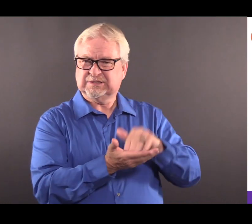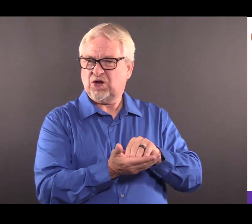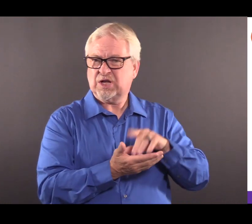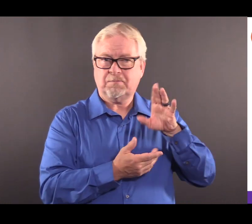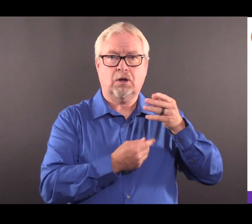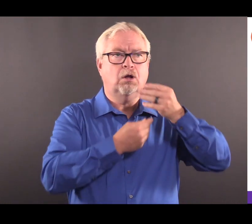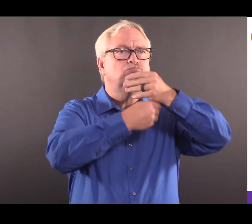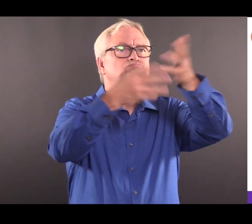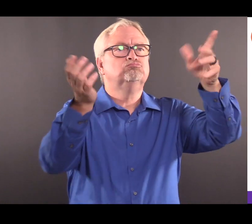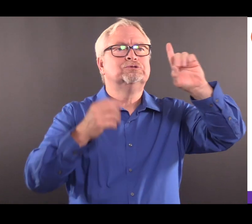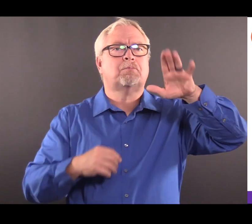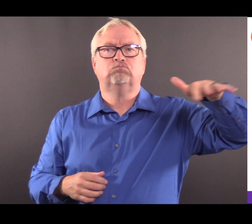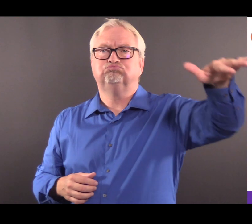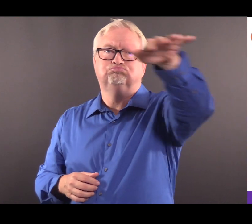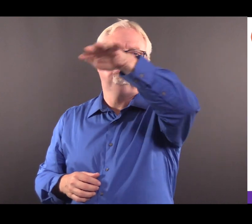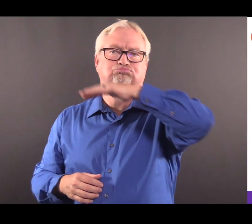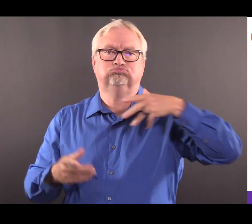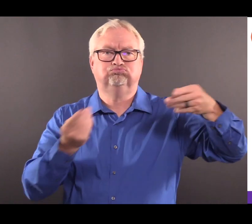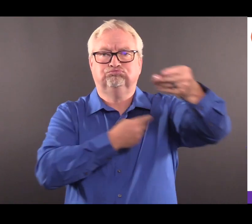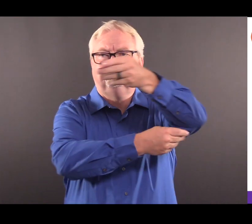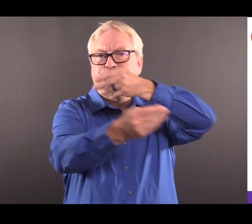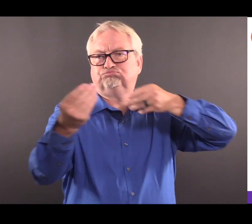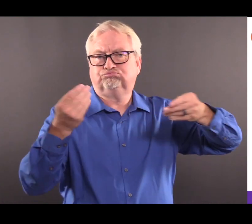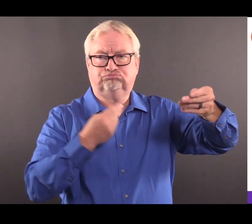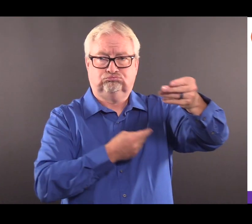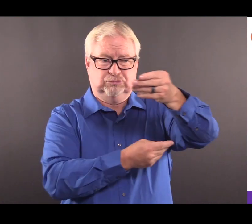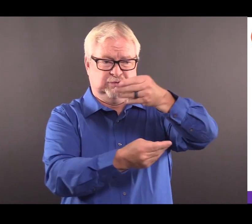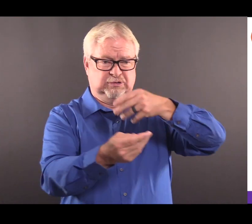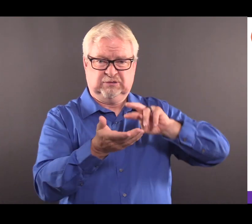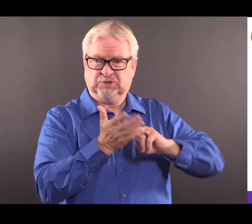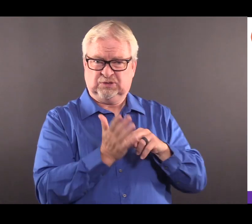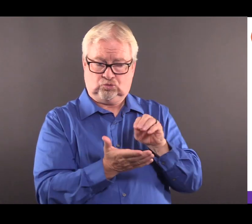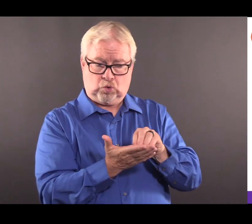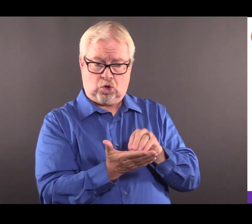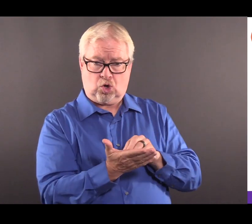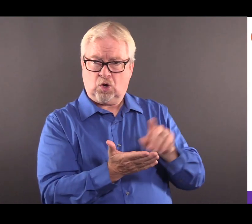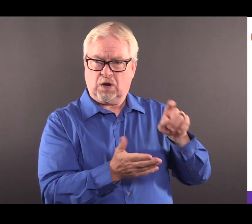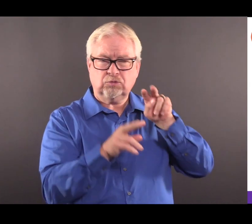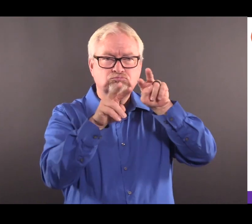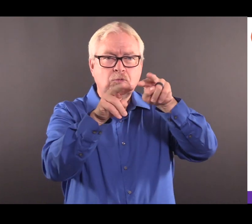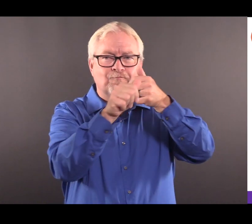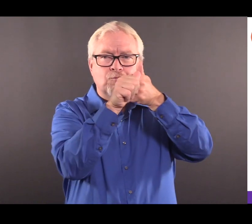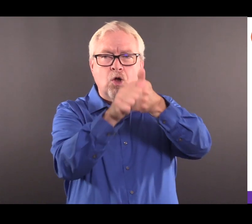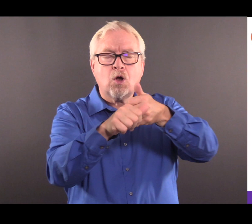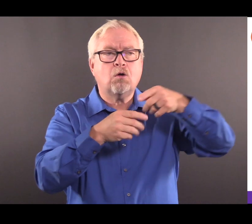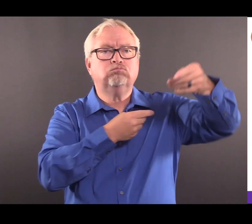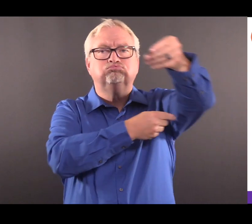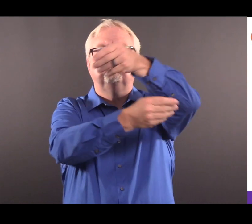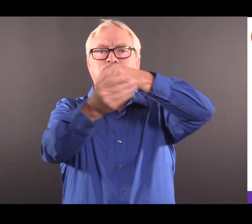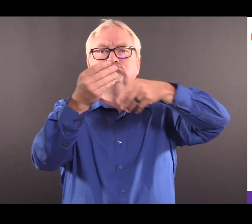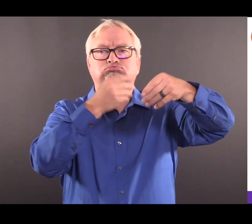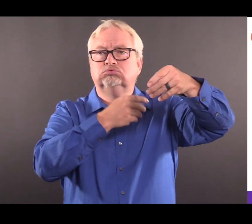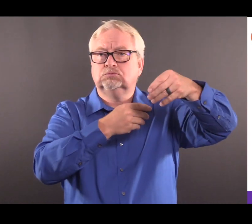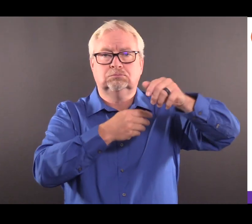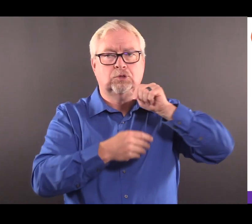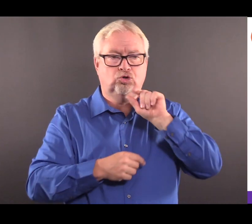words, HMIS is a centralized and shared database. This means that it records